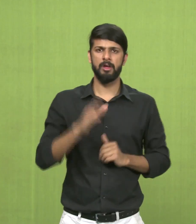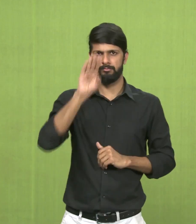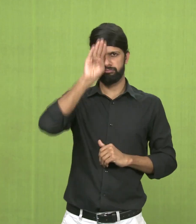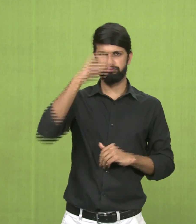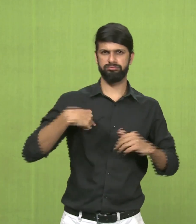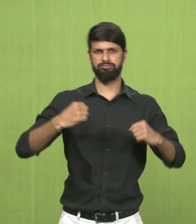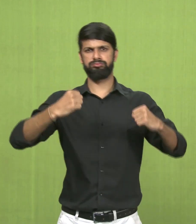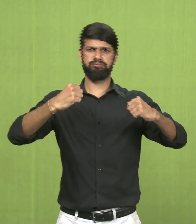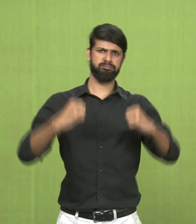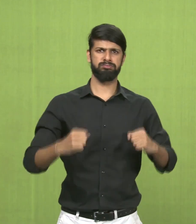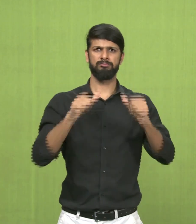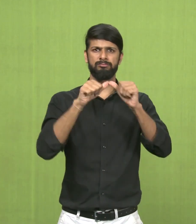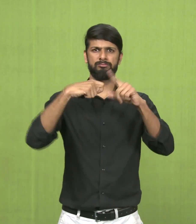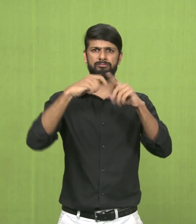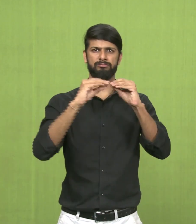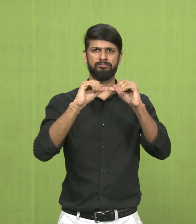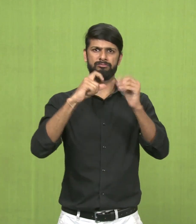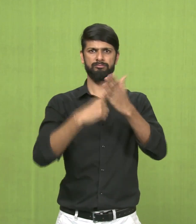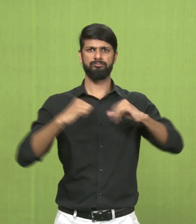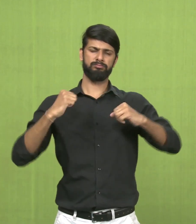is chasing rebels